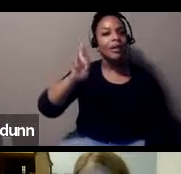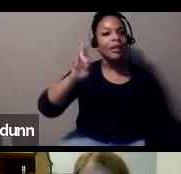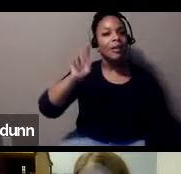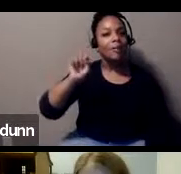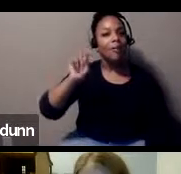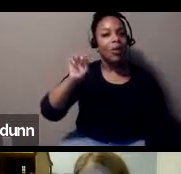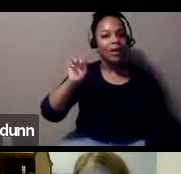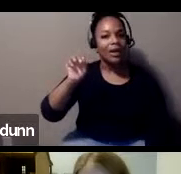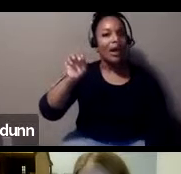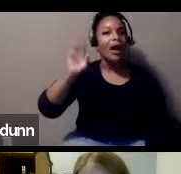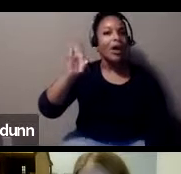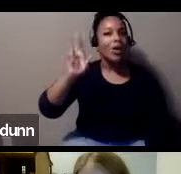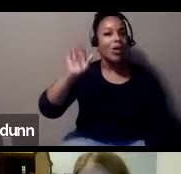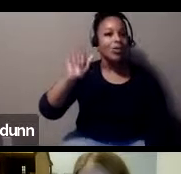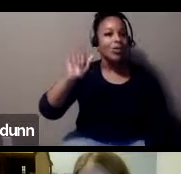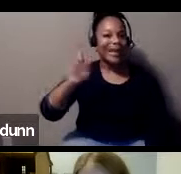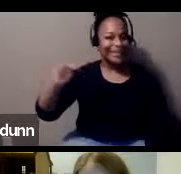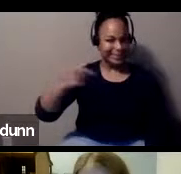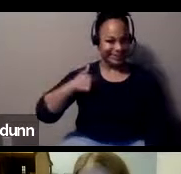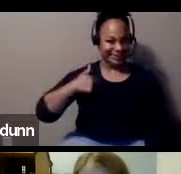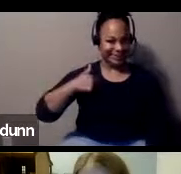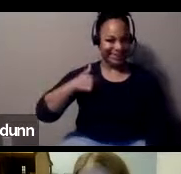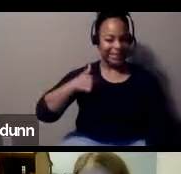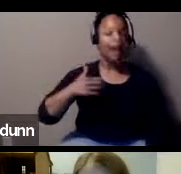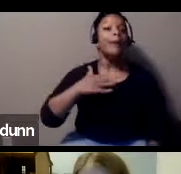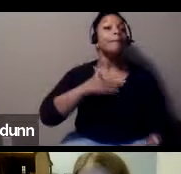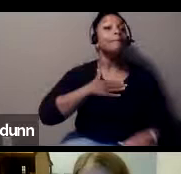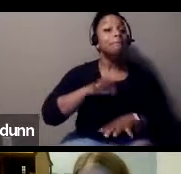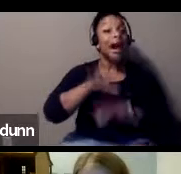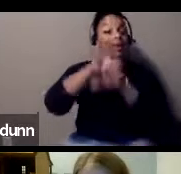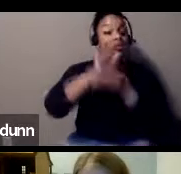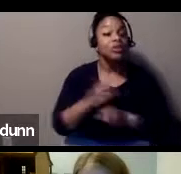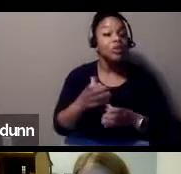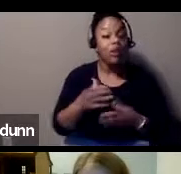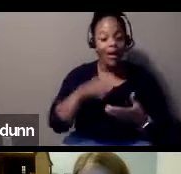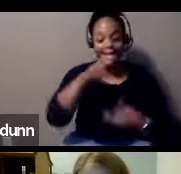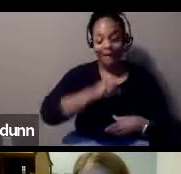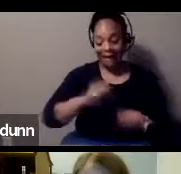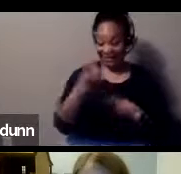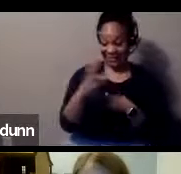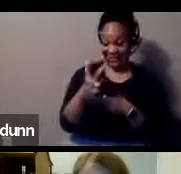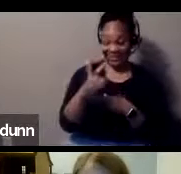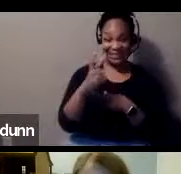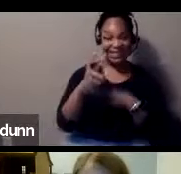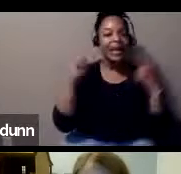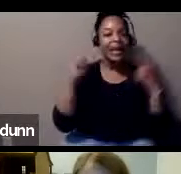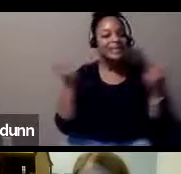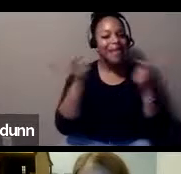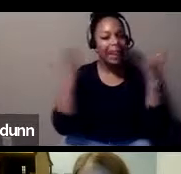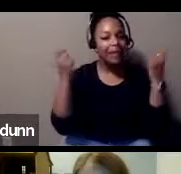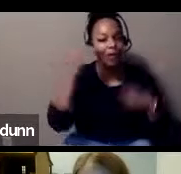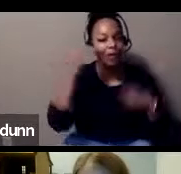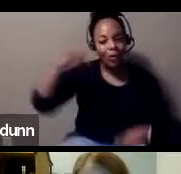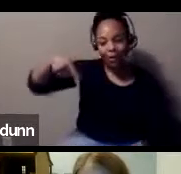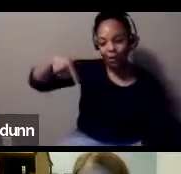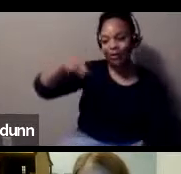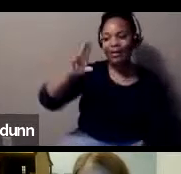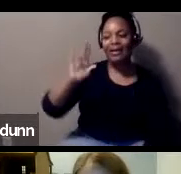celebrate at 16 your womanhood, and there's a nice party that goes along with it. So